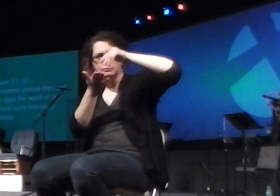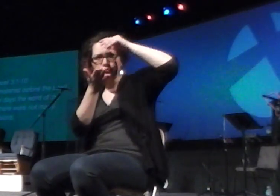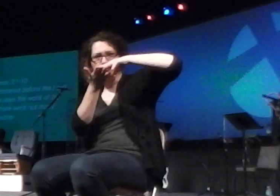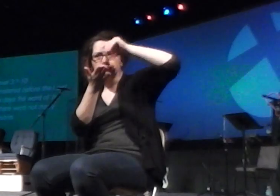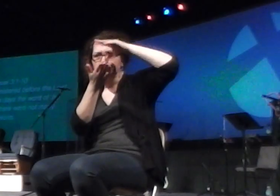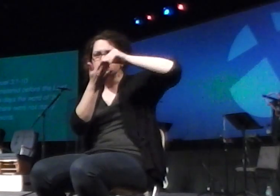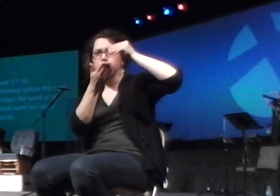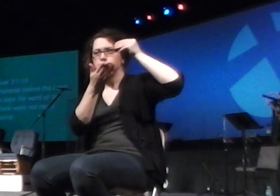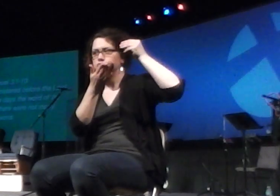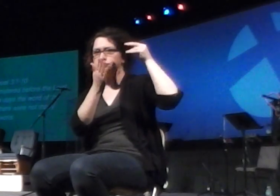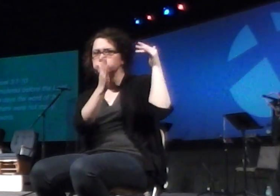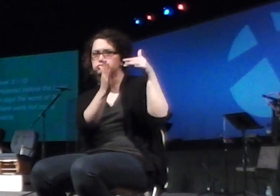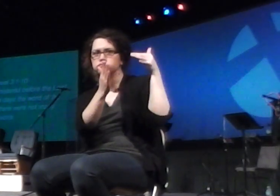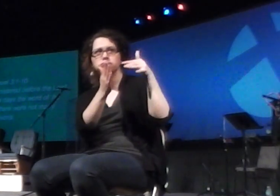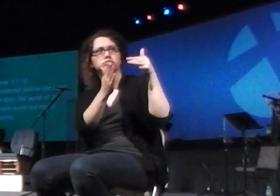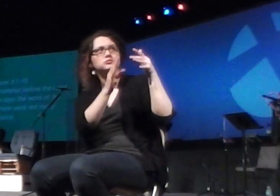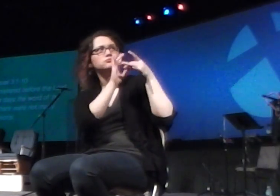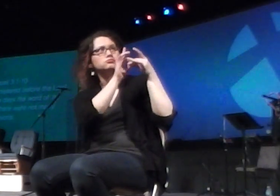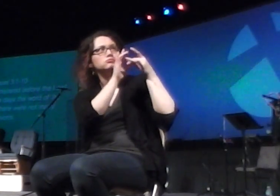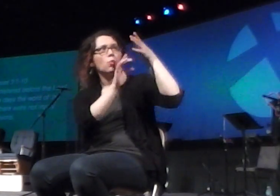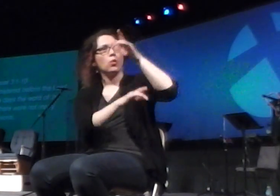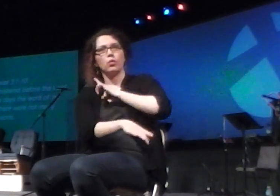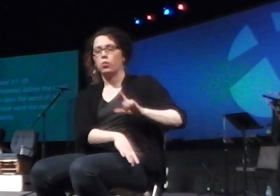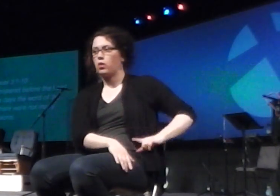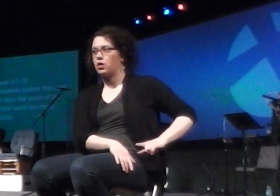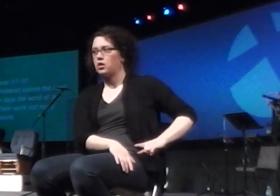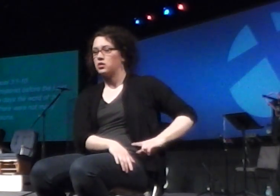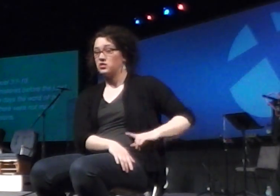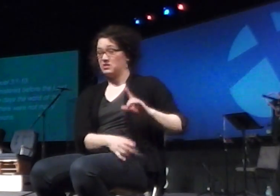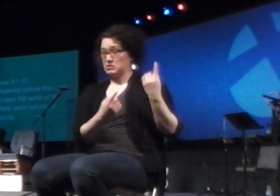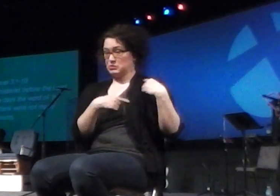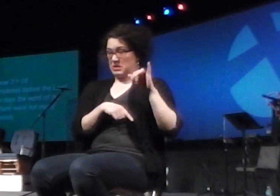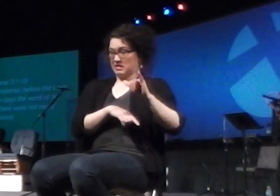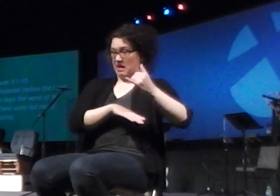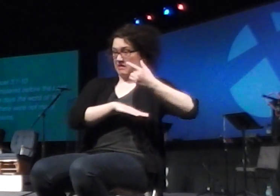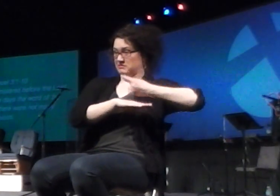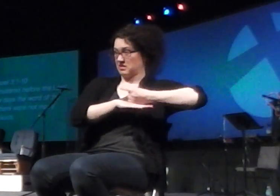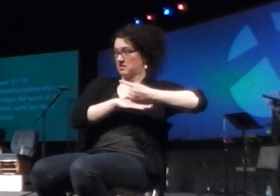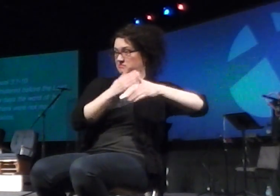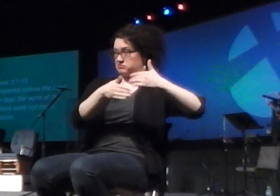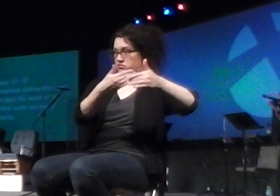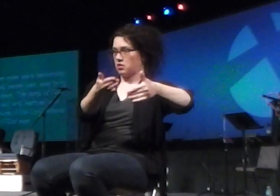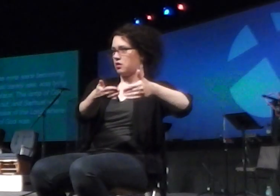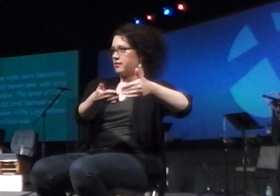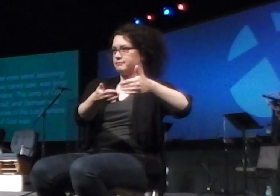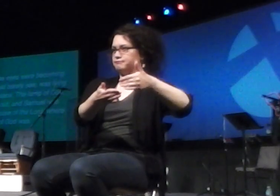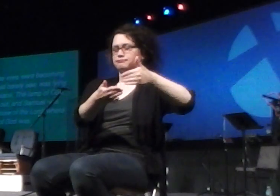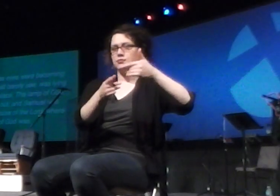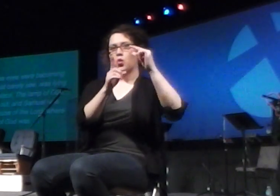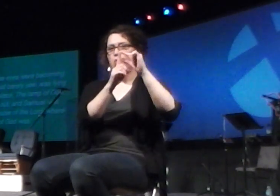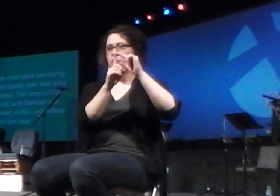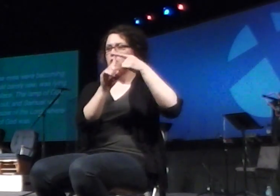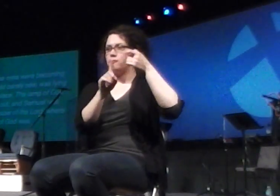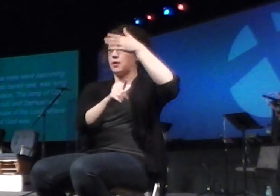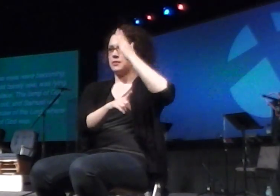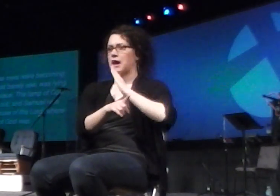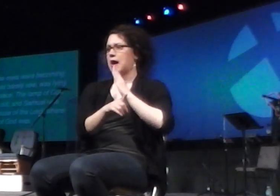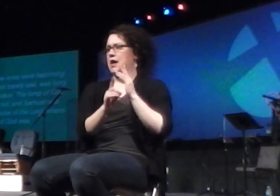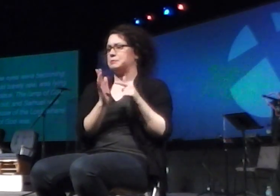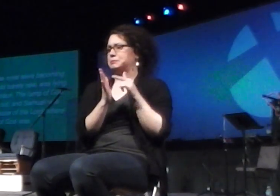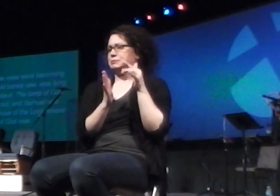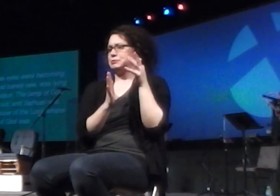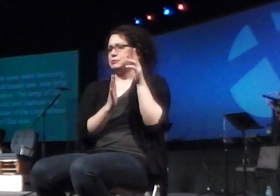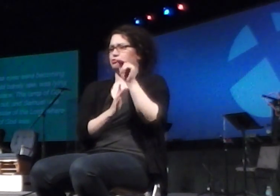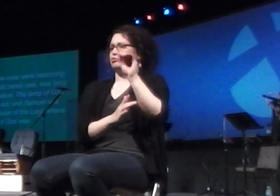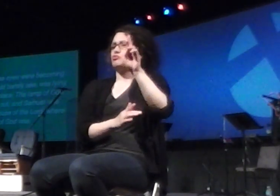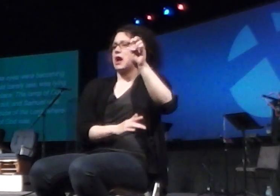Eli. Now in those days the word of the Lord was rare. There were not many visions. So one night